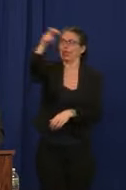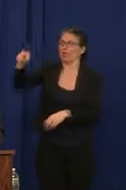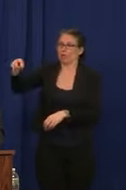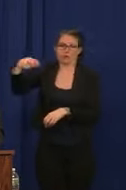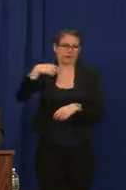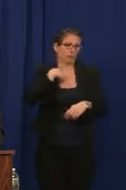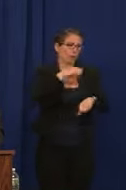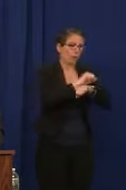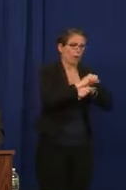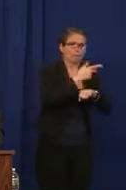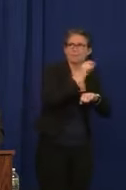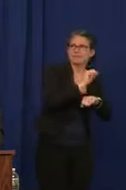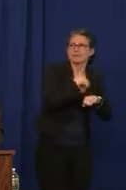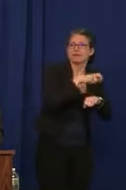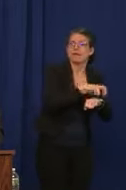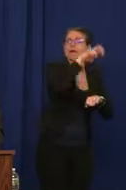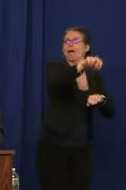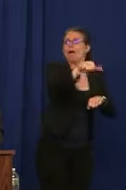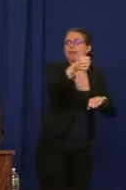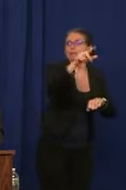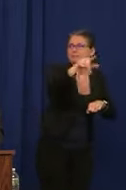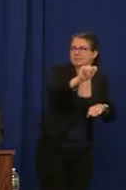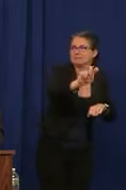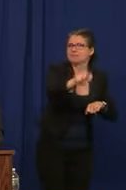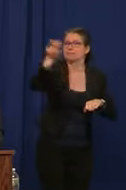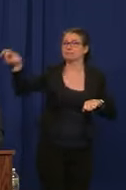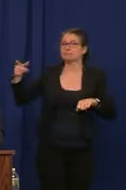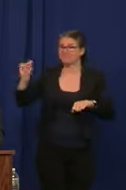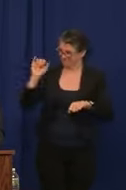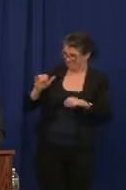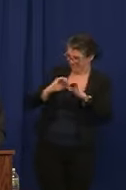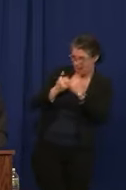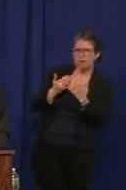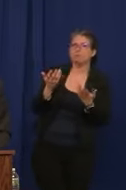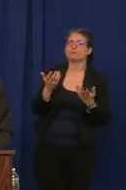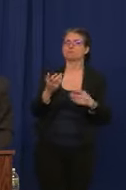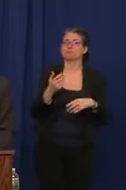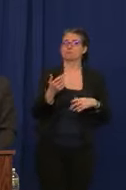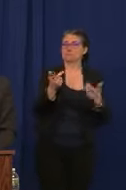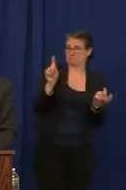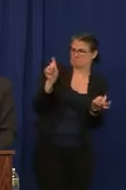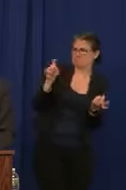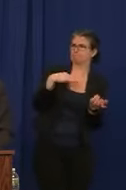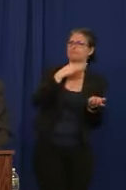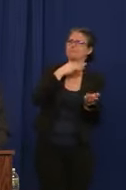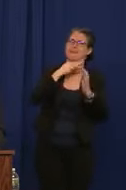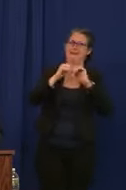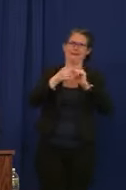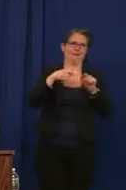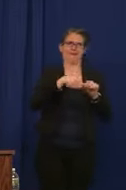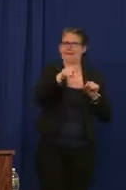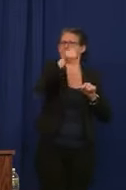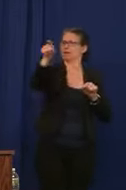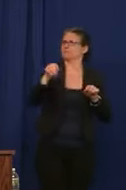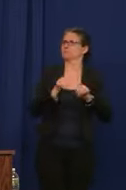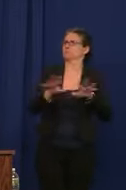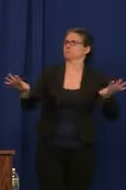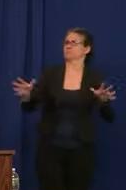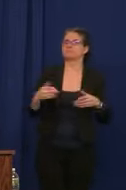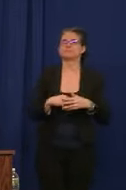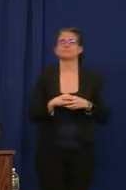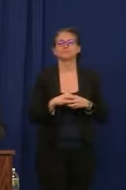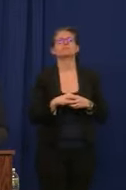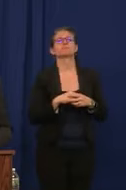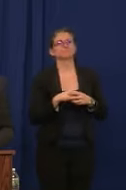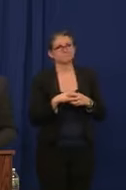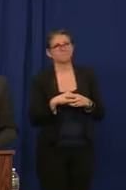cases being brought in and transferred around that way? So Don's question is around what the source of any